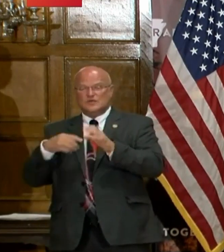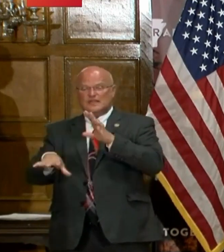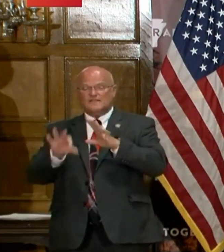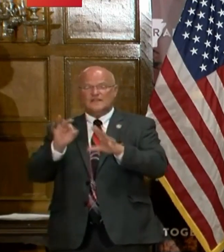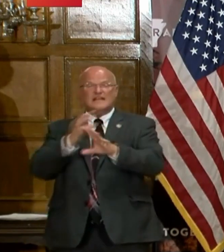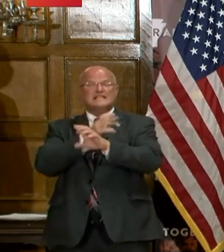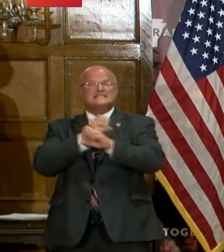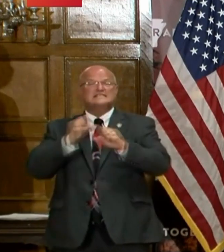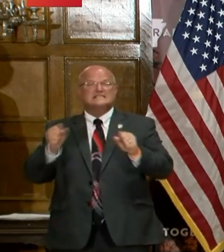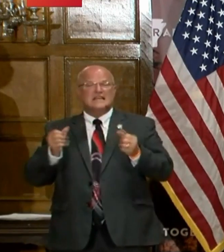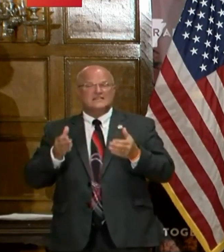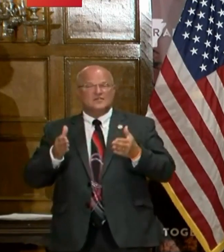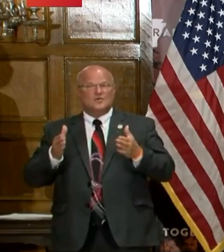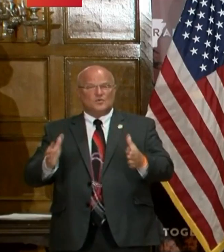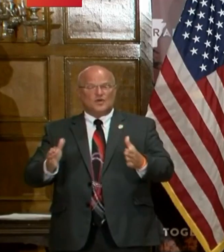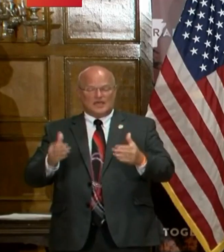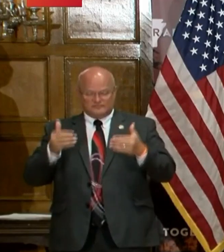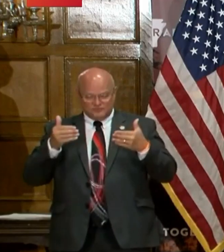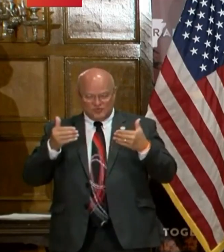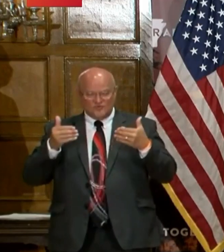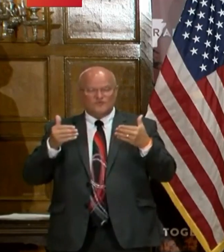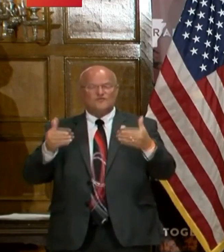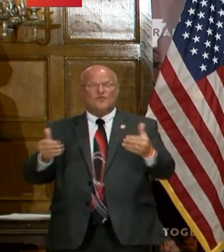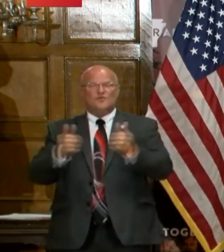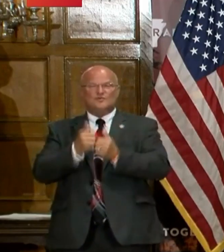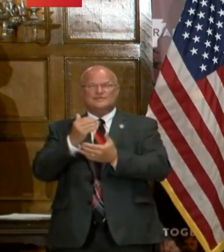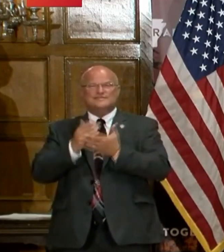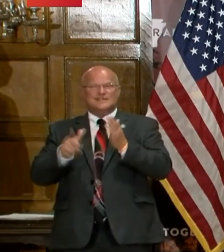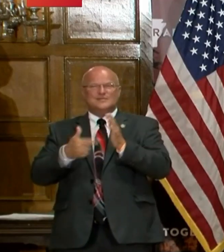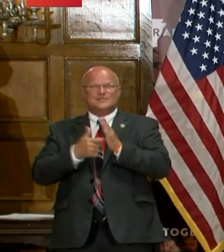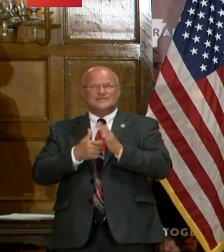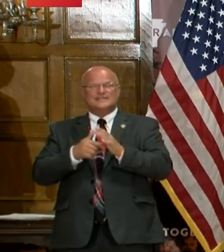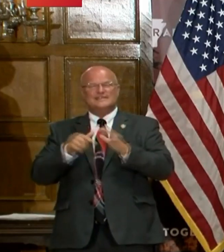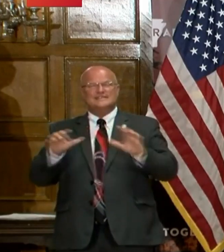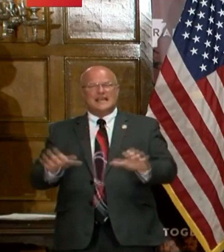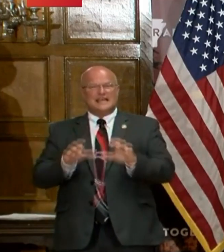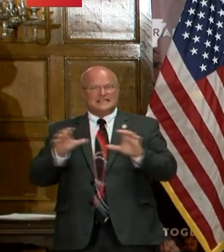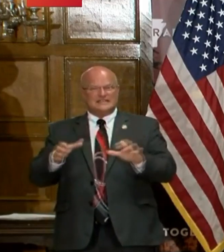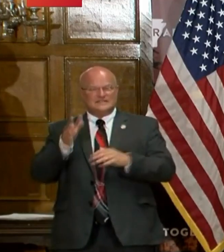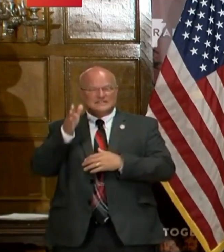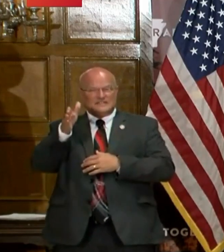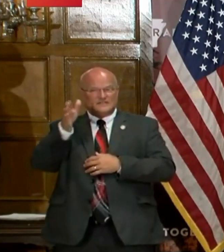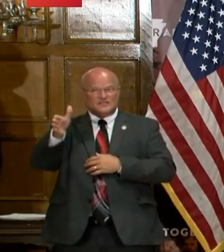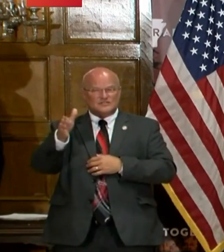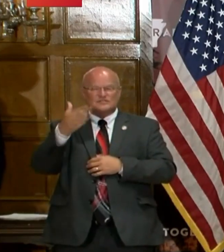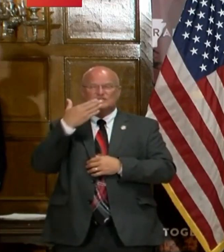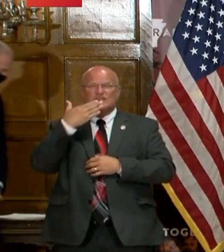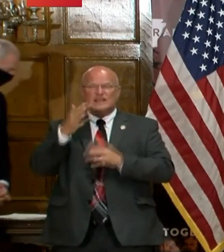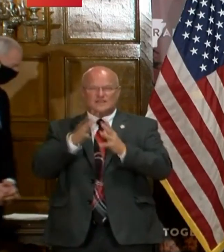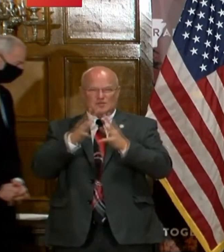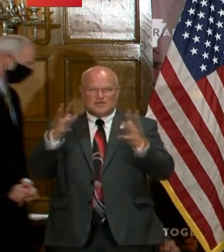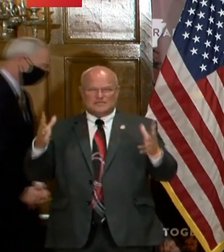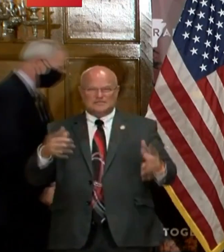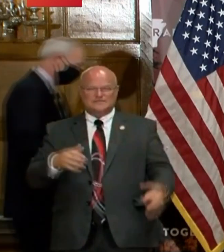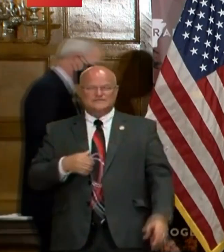find a safe and effective way of moving forward with some of these extracurricular activities in the near future. So thank you very